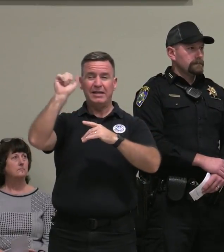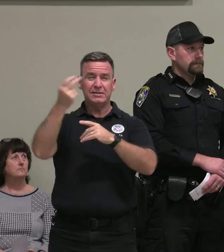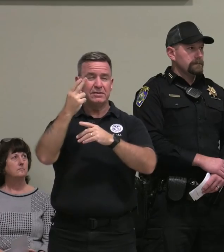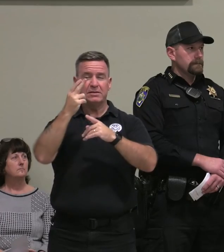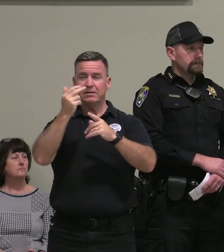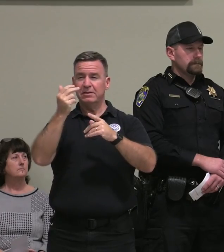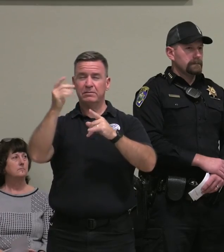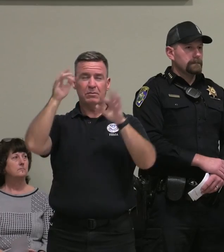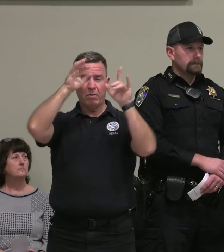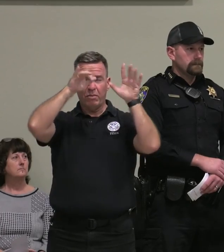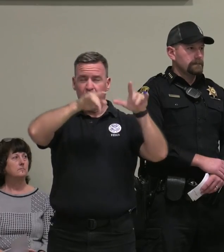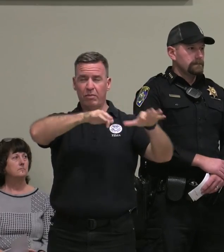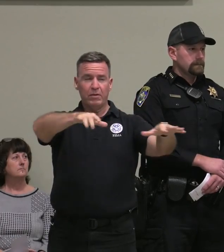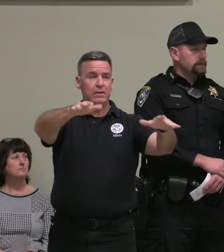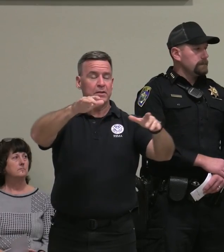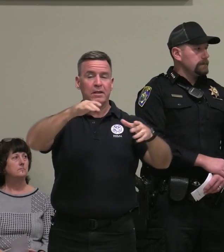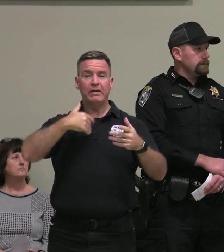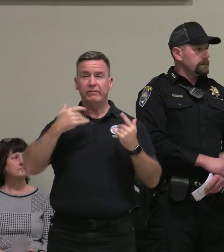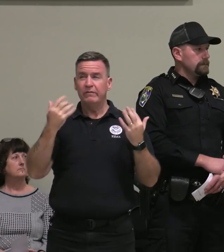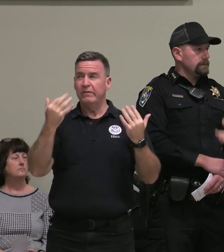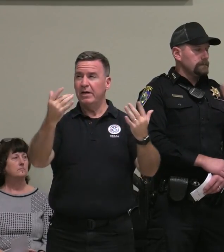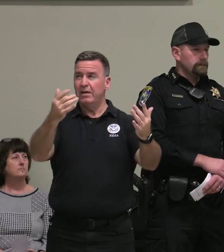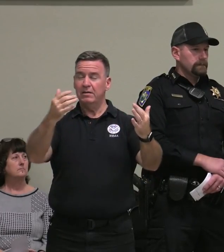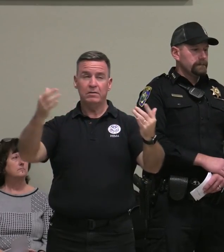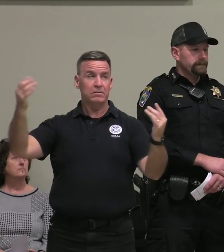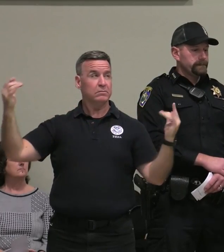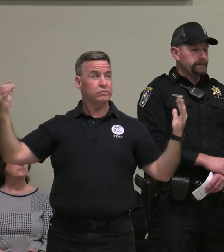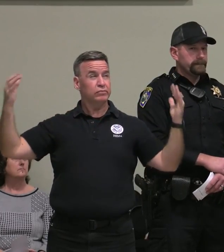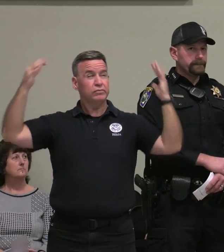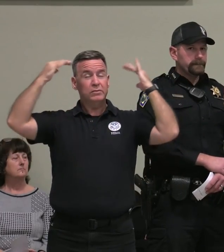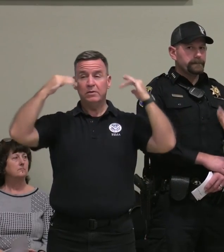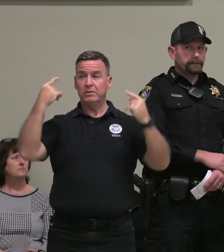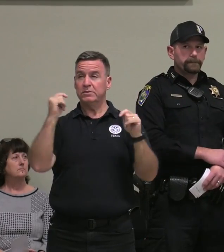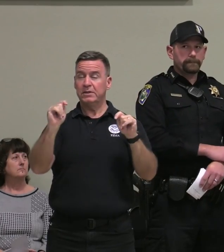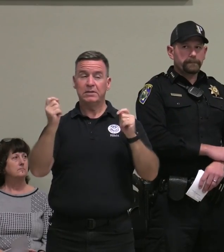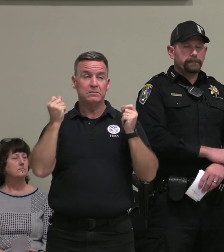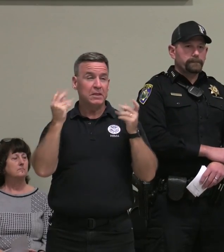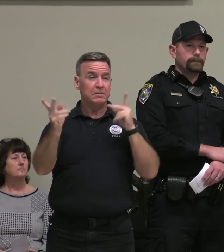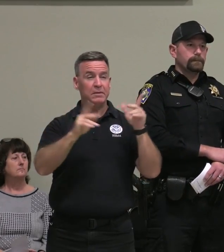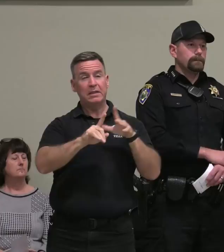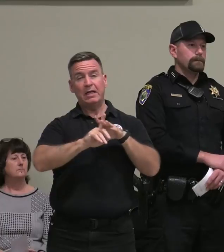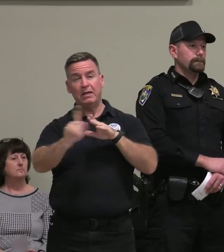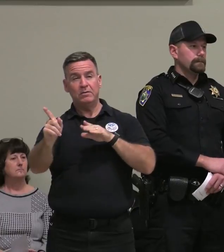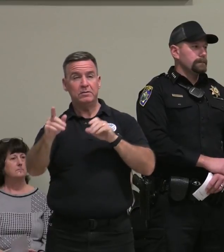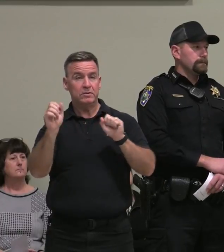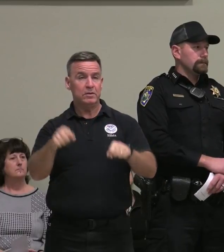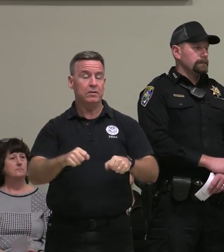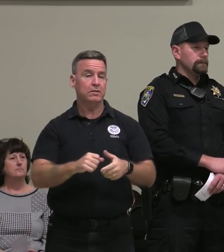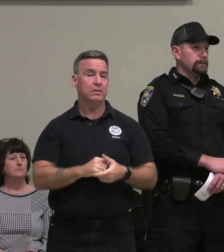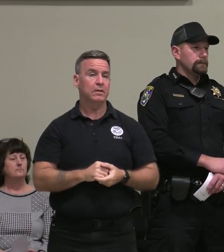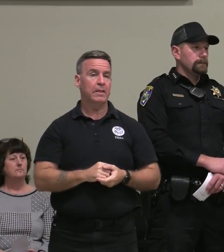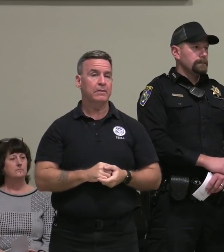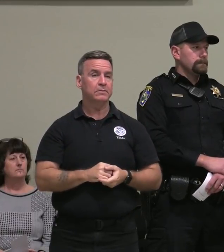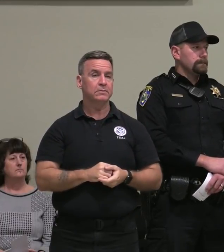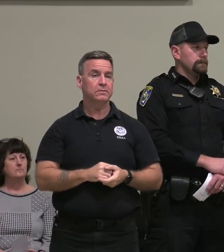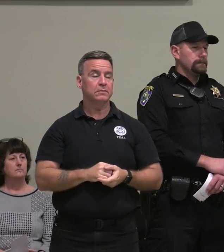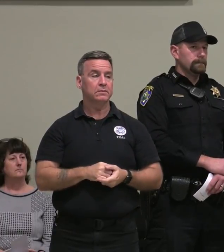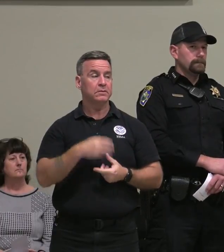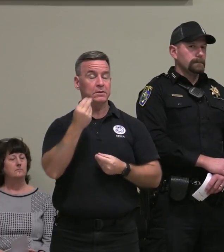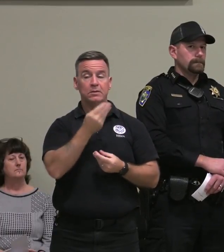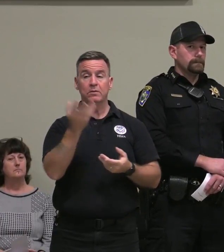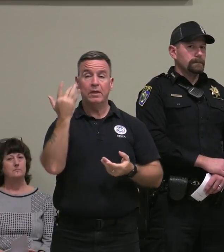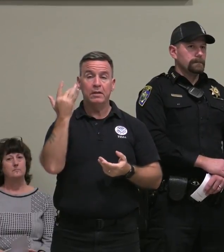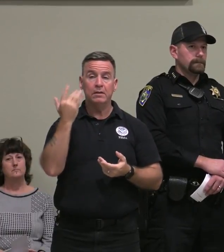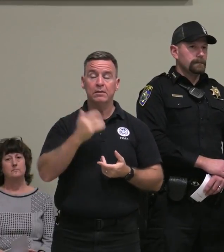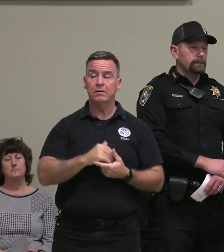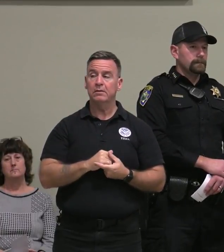and embers were falling and there was fire raising up on all of us and we were trying to get as many people as we possibly can out. I tell you all of this